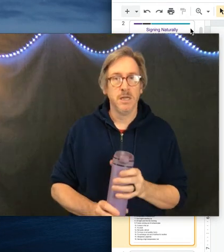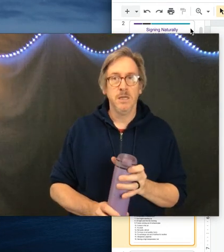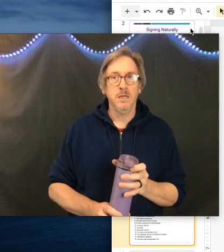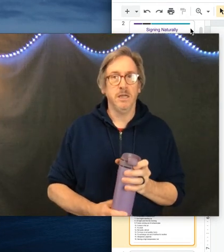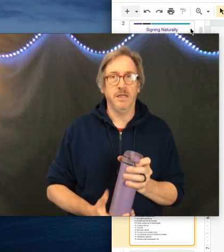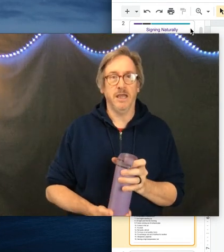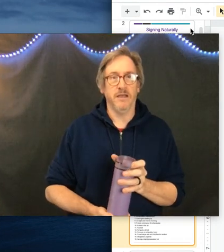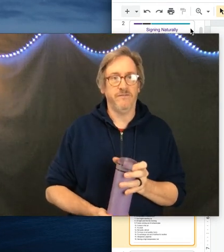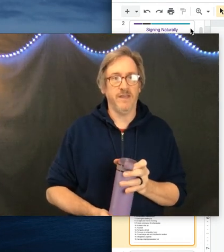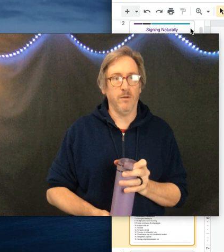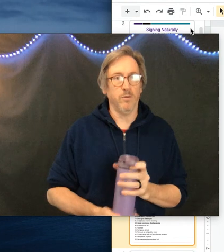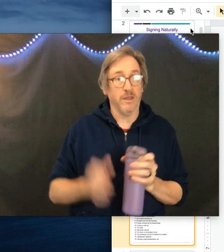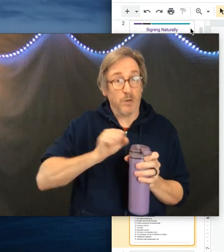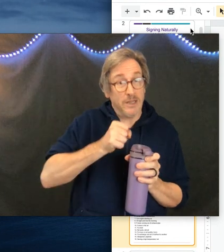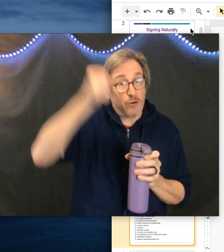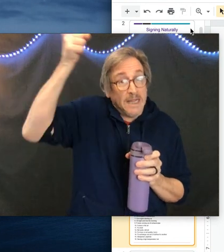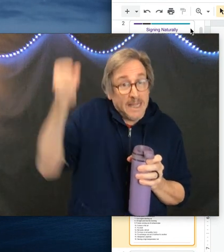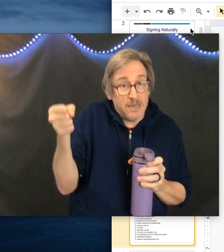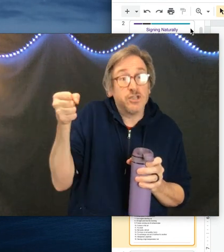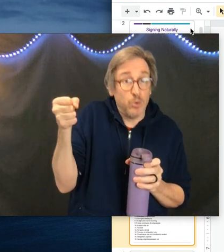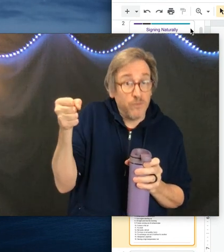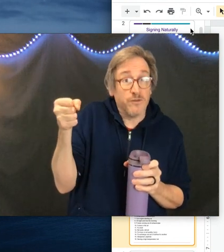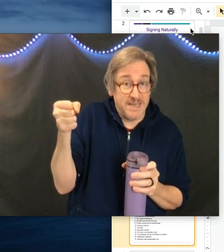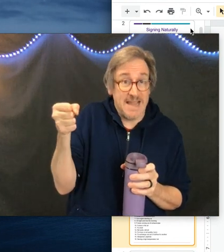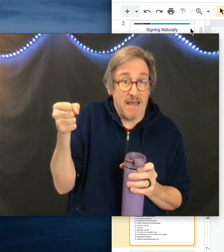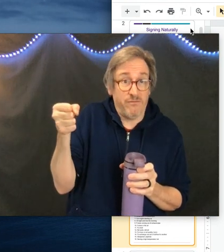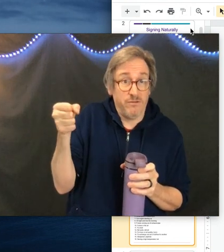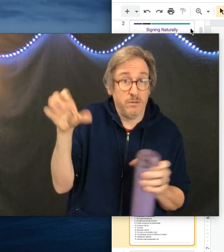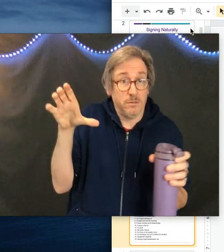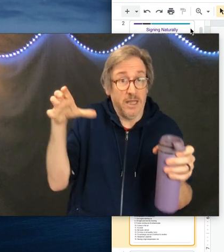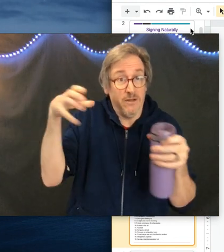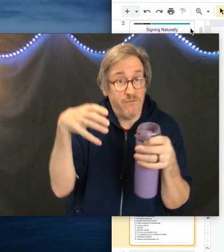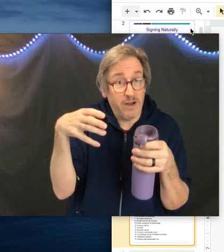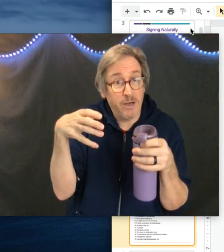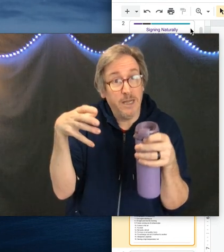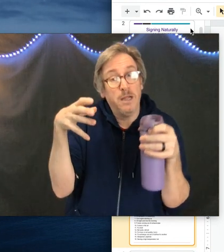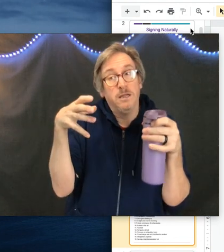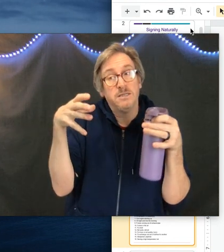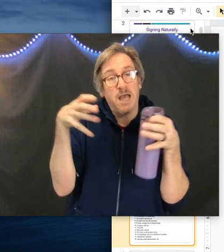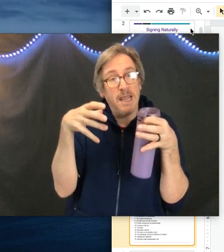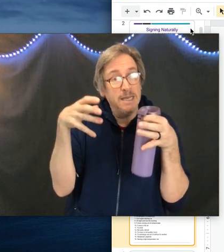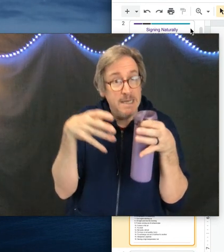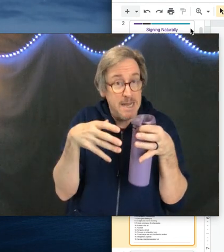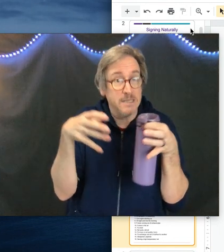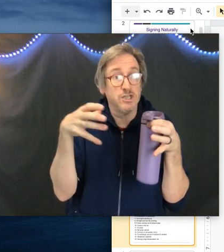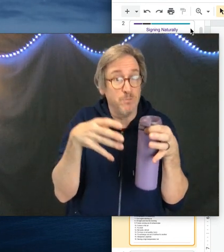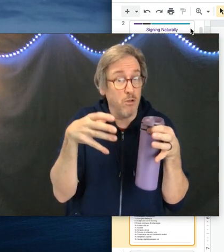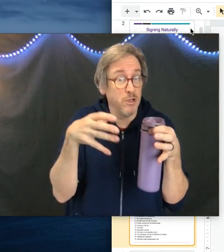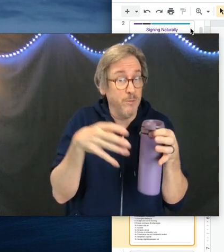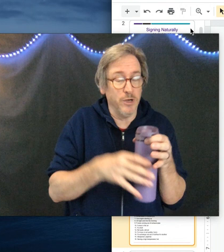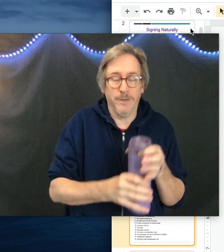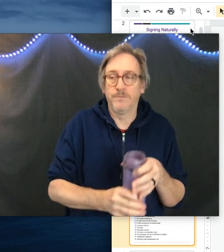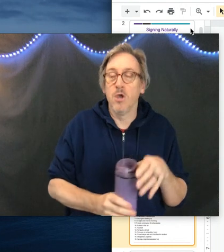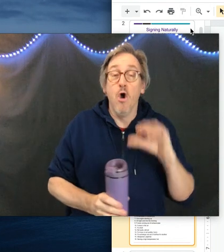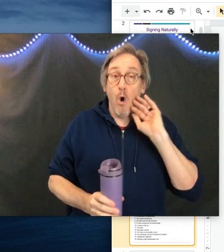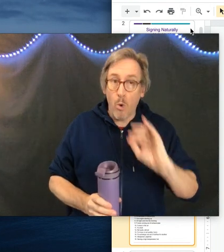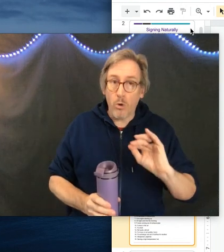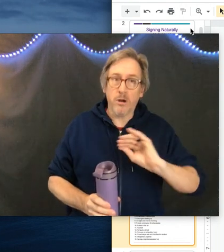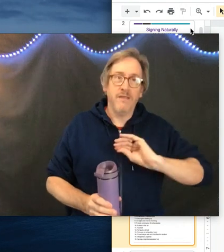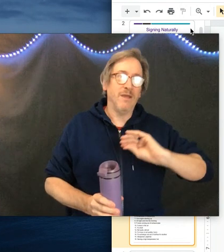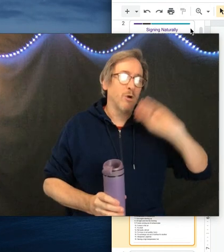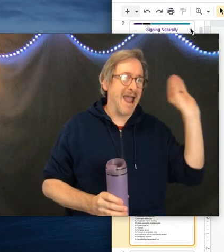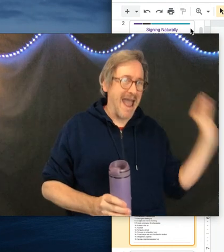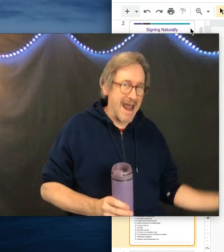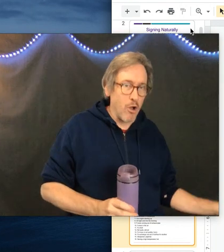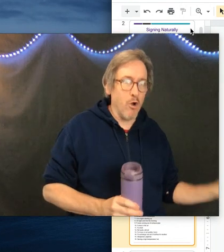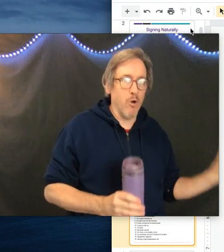students, if they were either in a school for the deaf in a very tight-knit small community, or